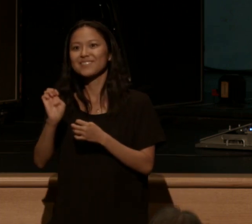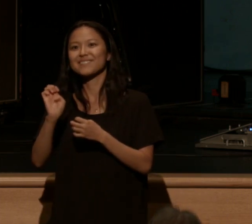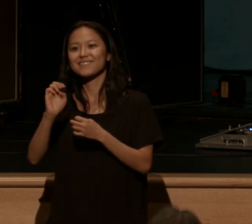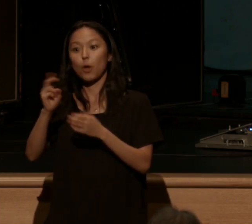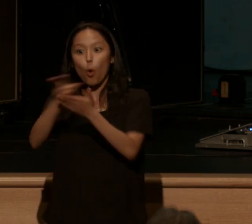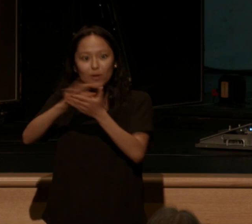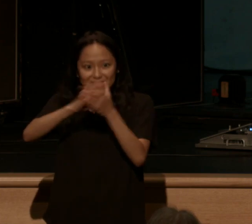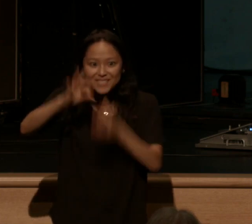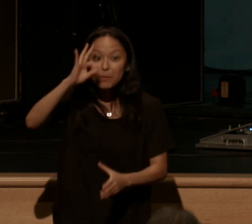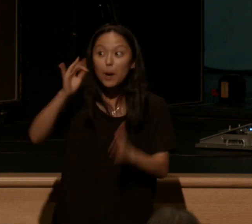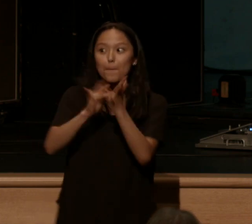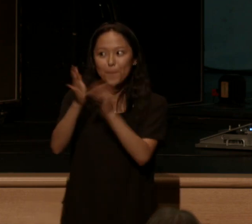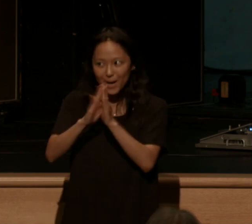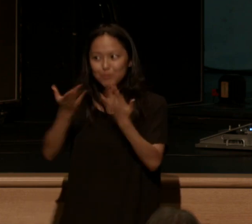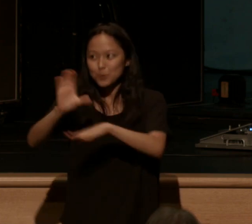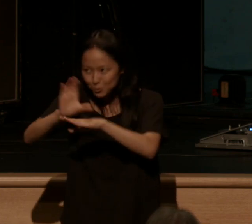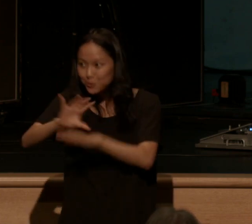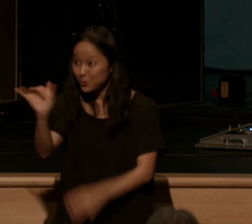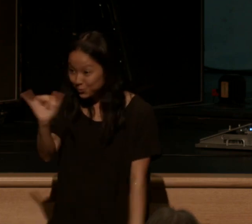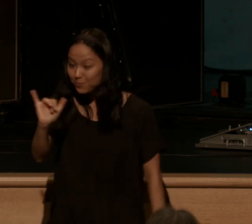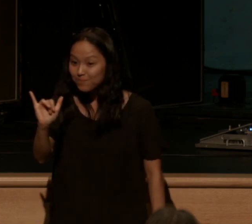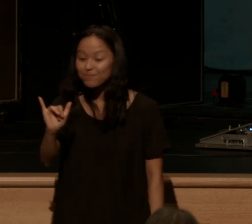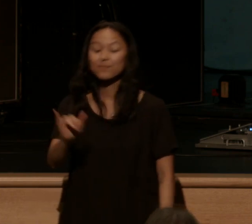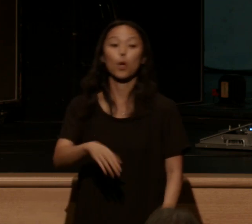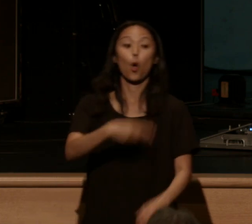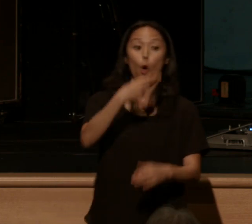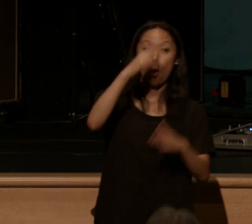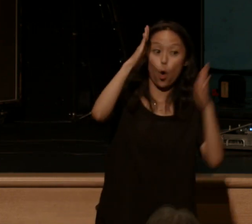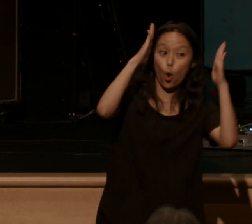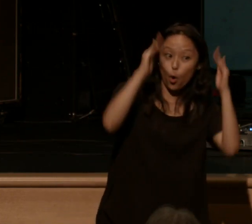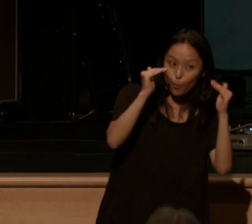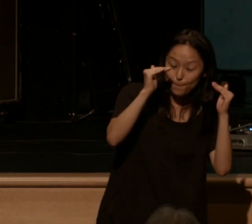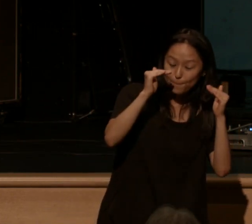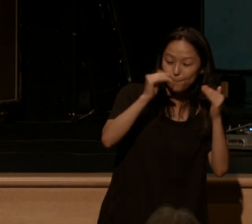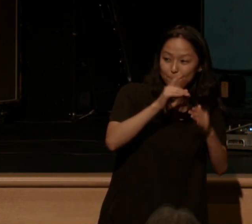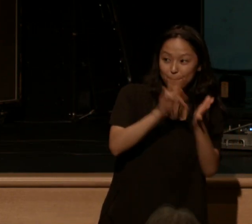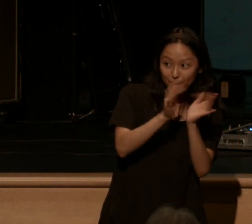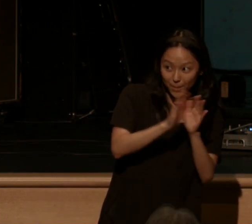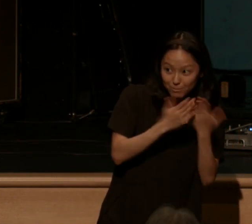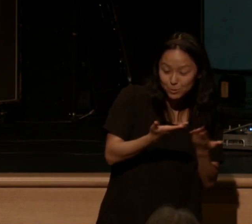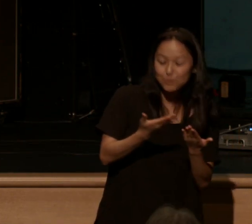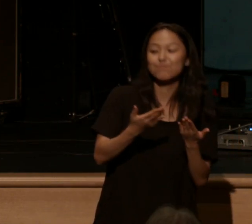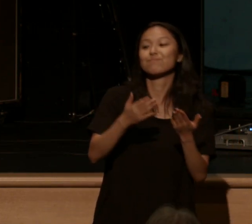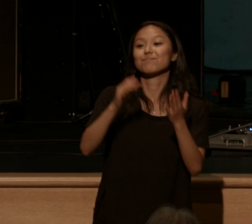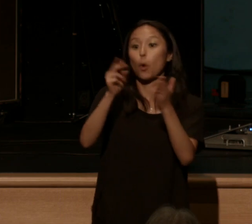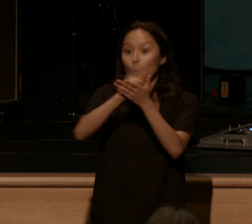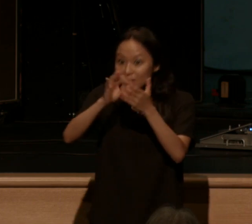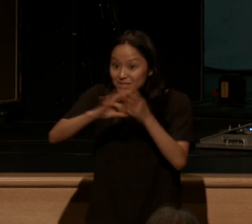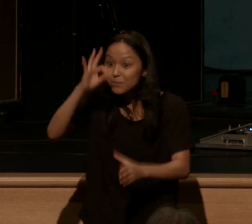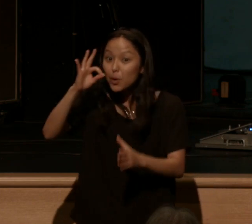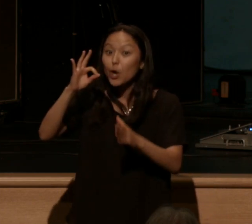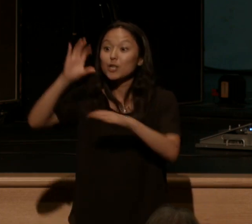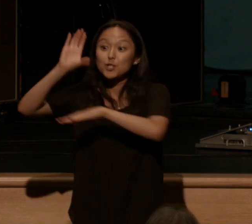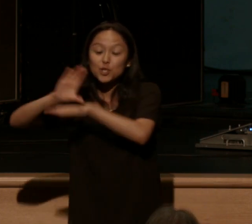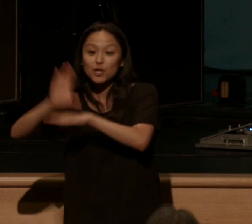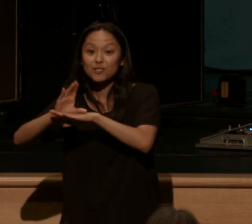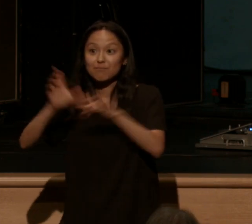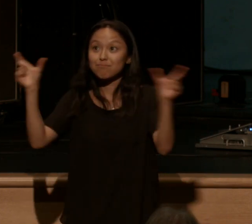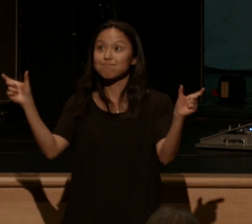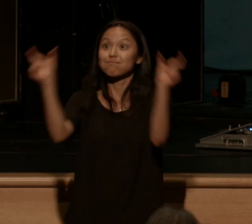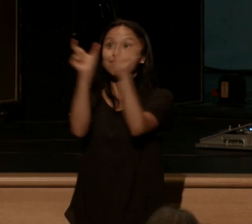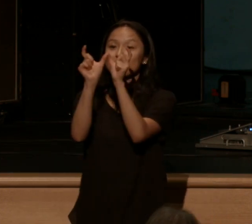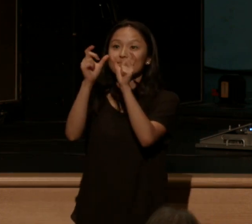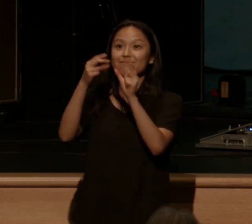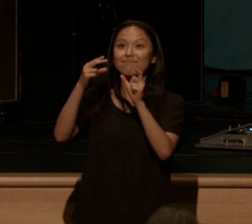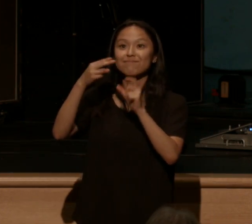Church as well, all right? And when you have Hope Bible Church and Holy Spirit Church again put together, then you have